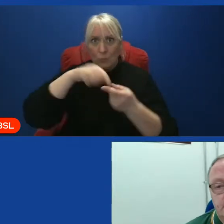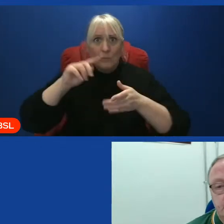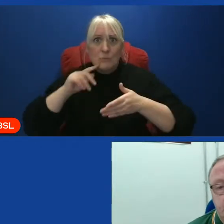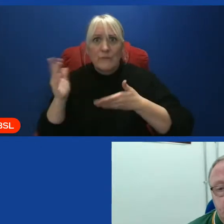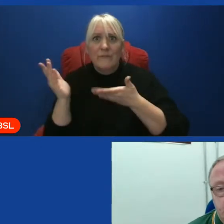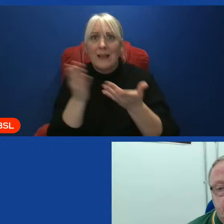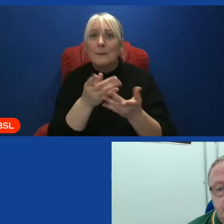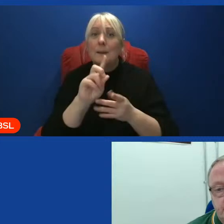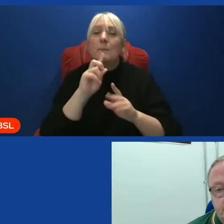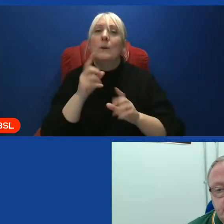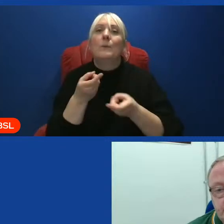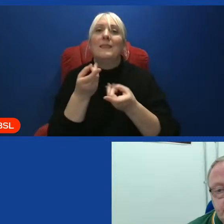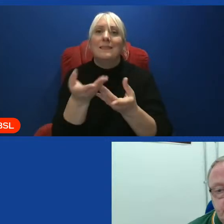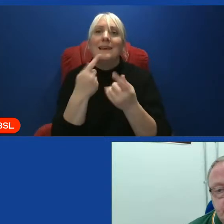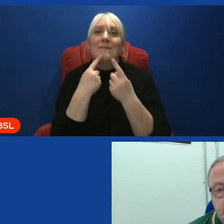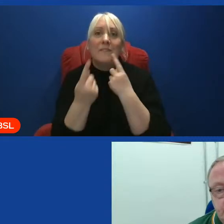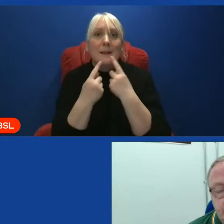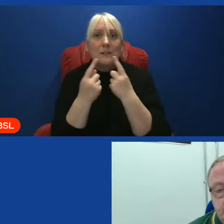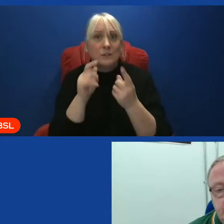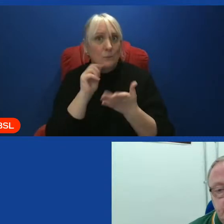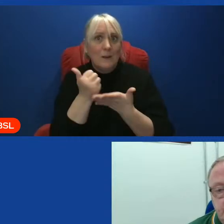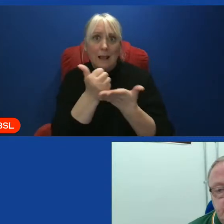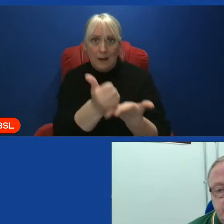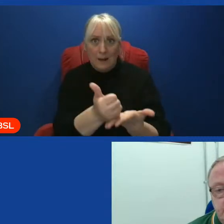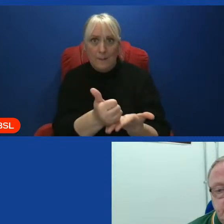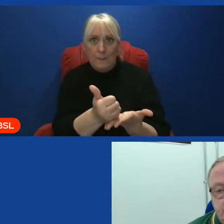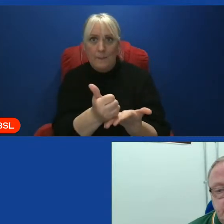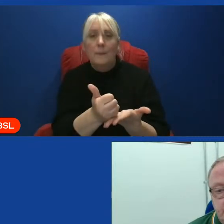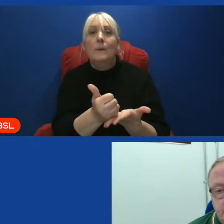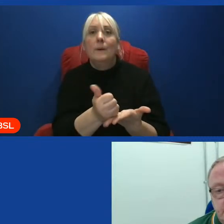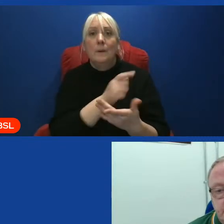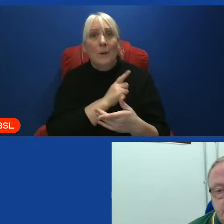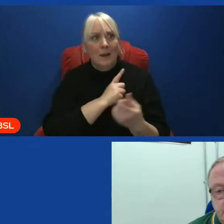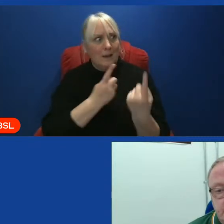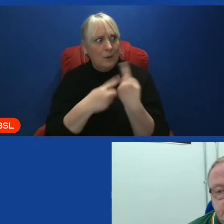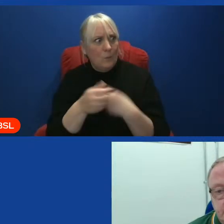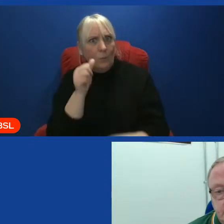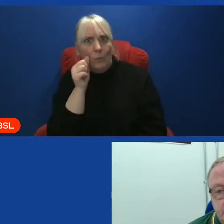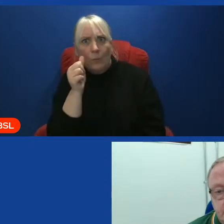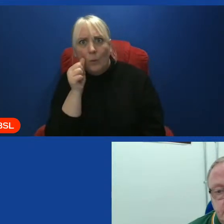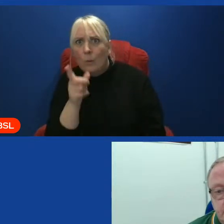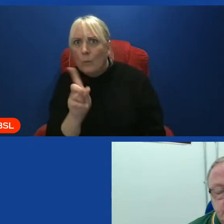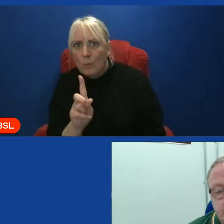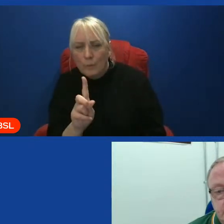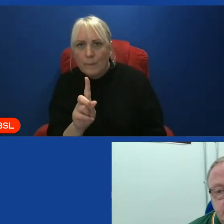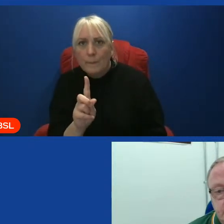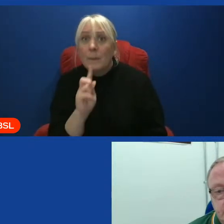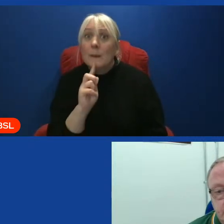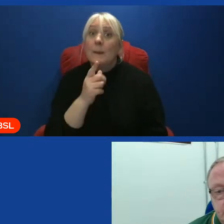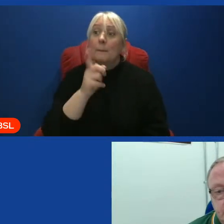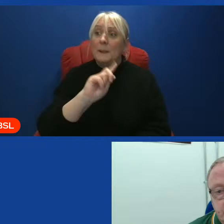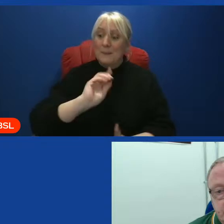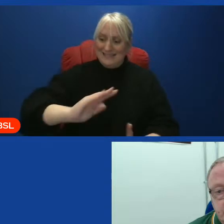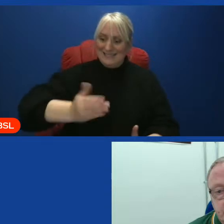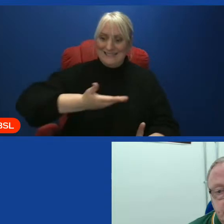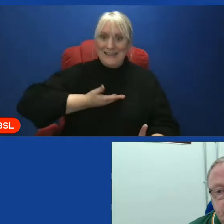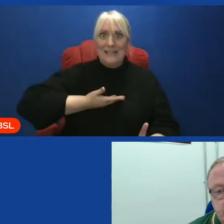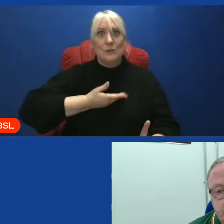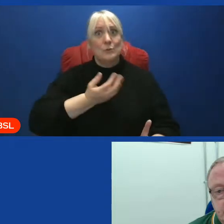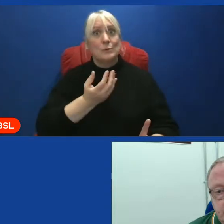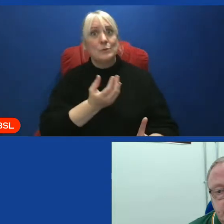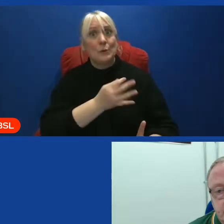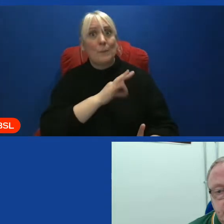the information that will help them, because we know all too well as well, though, Martin, that people who are entitled to benefits